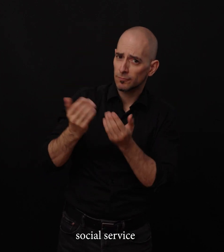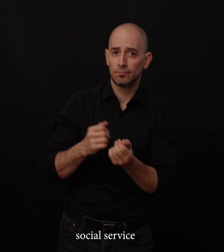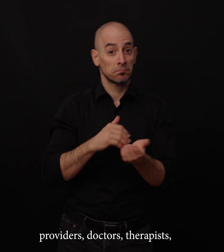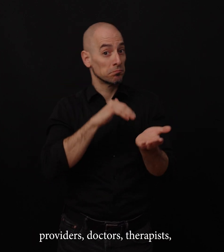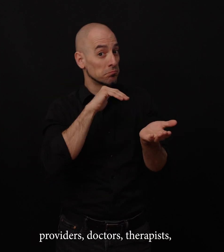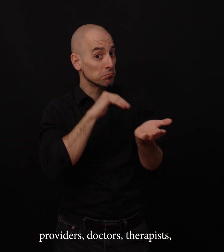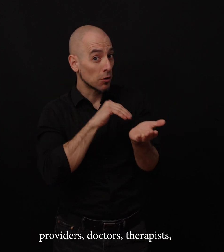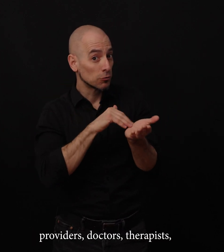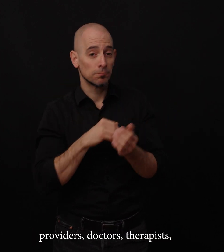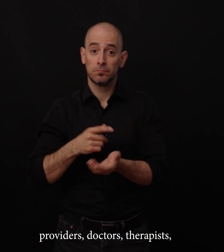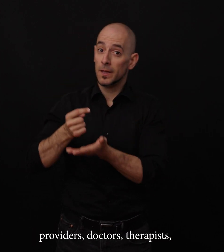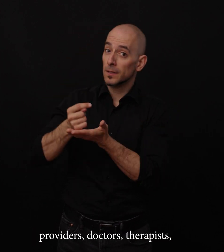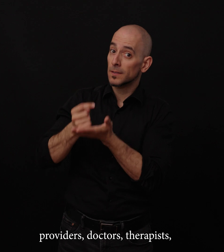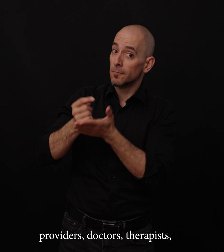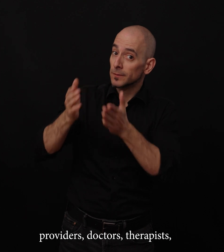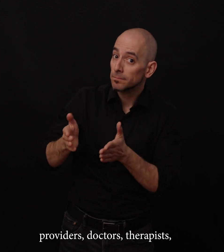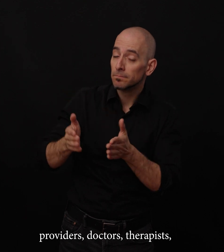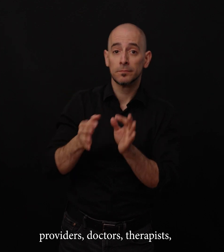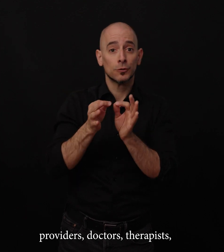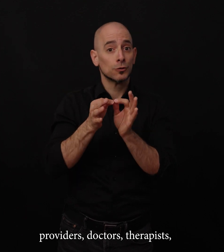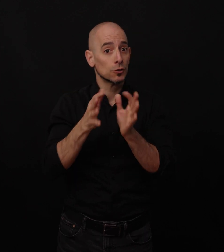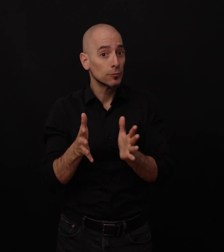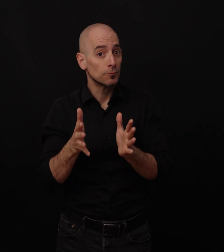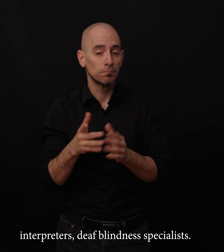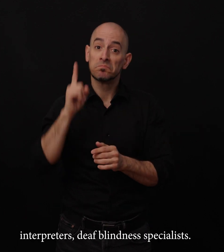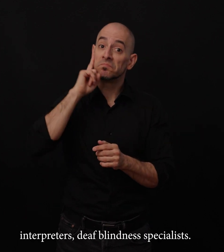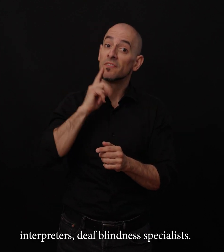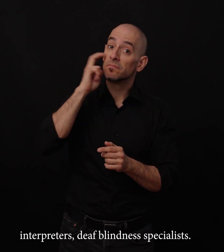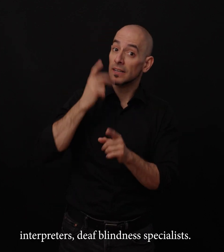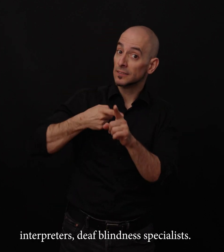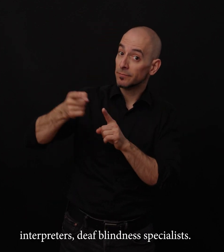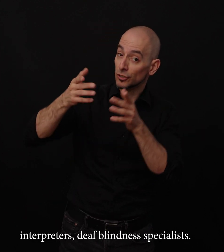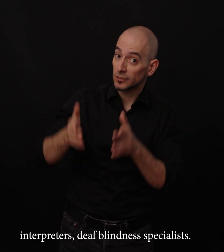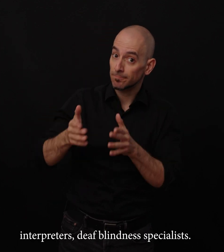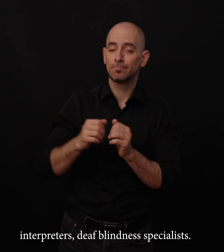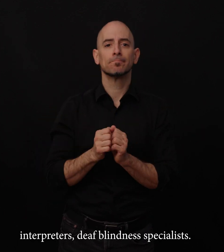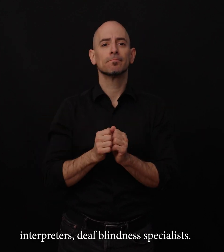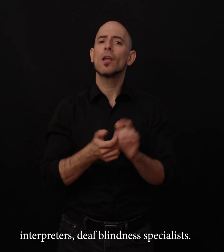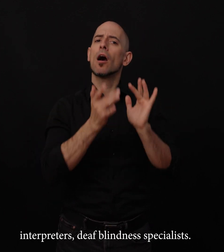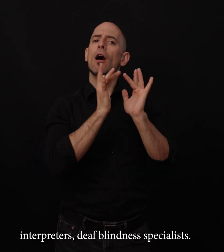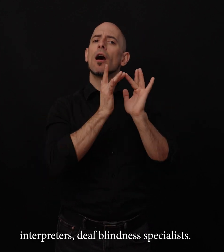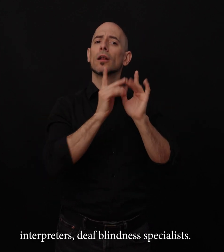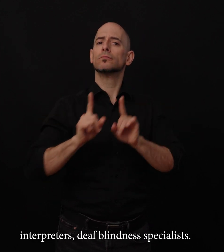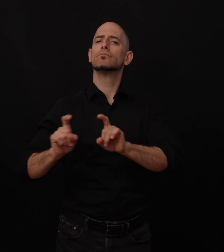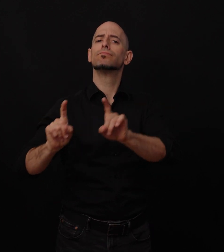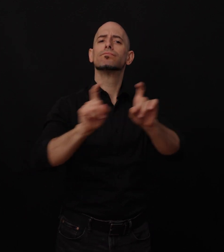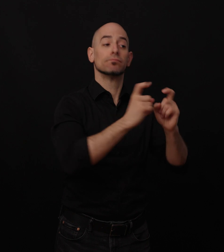service providers, doctors, therapists, interpreters, deafblindness specialists.